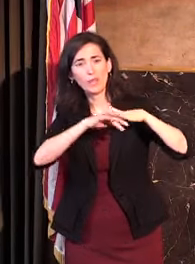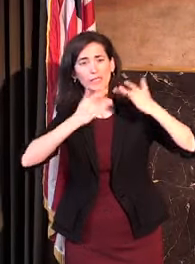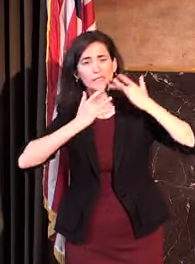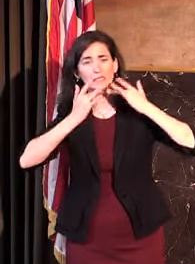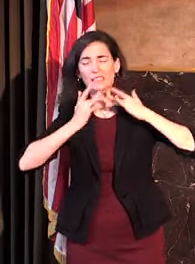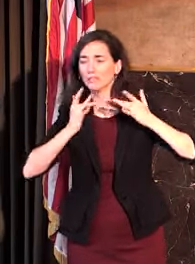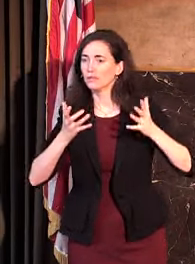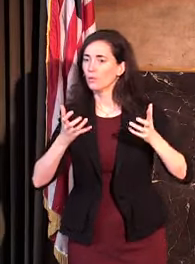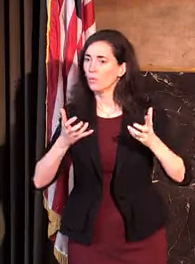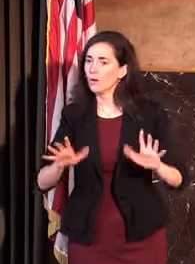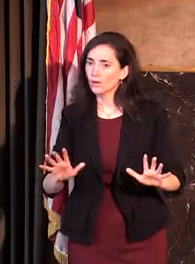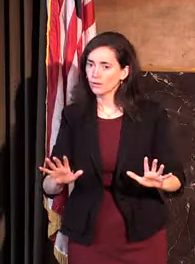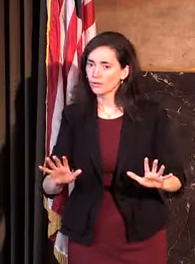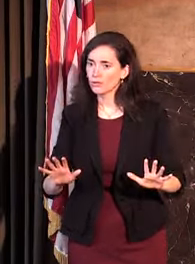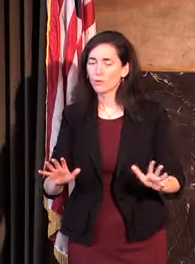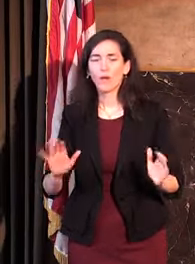that?